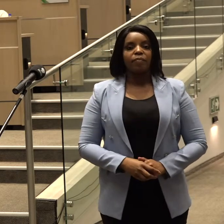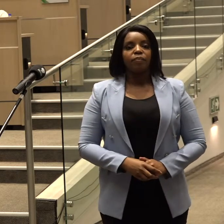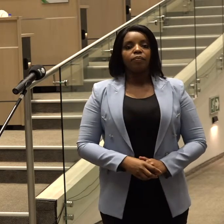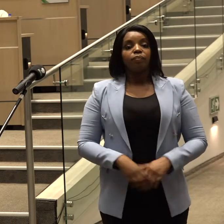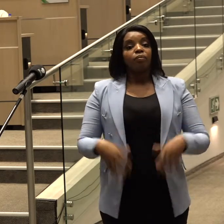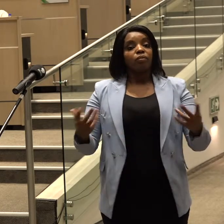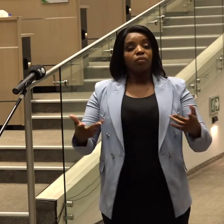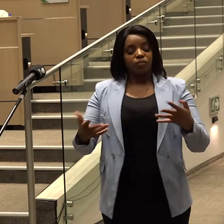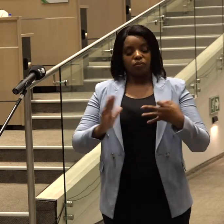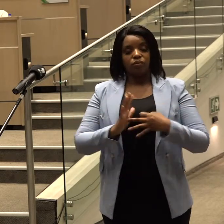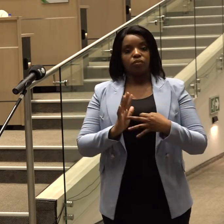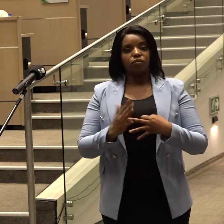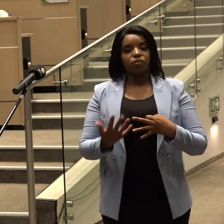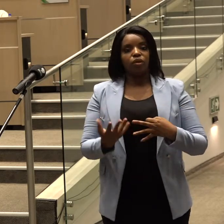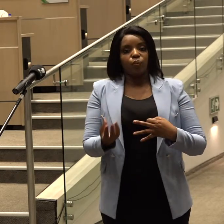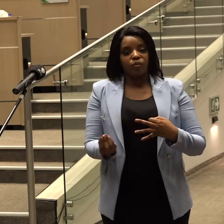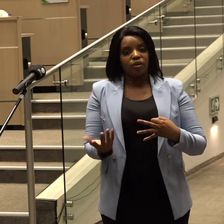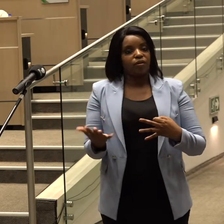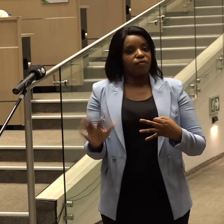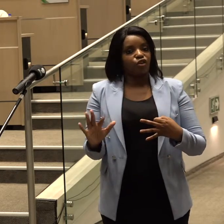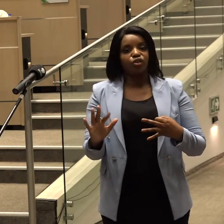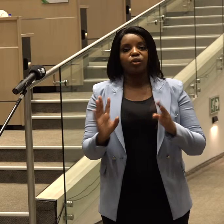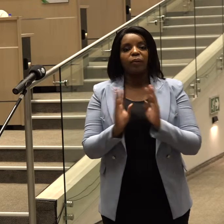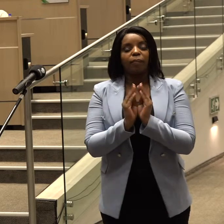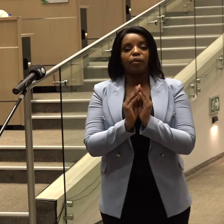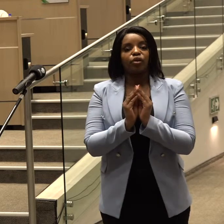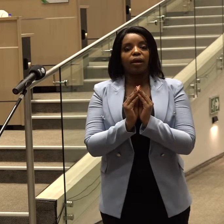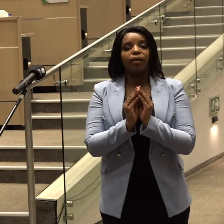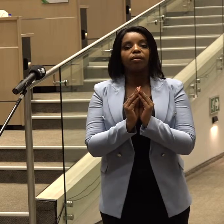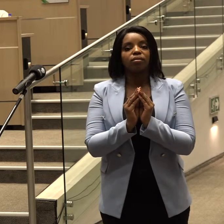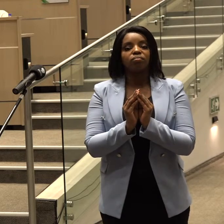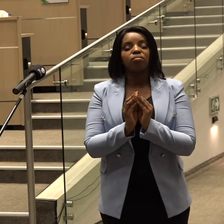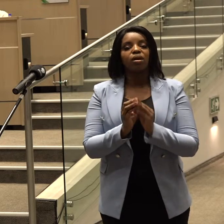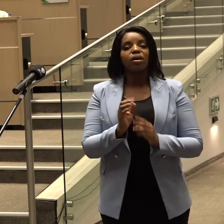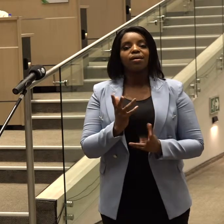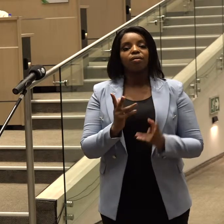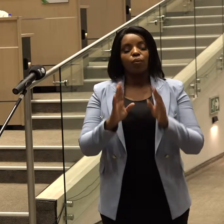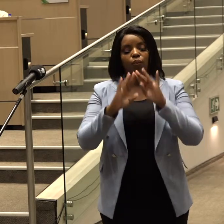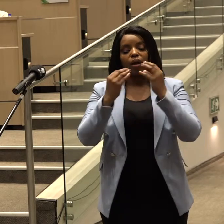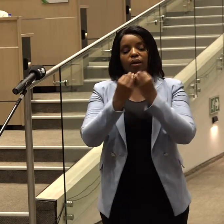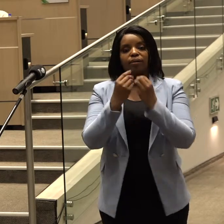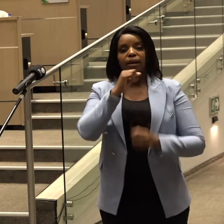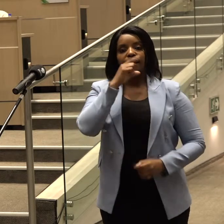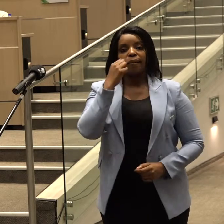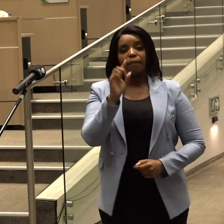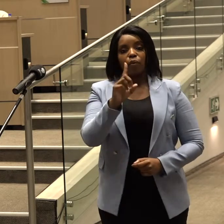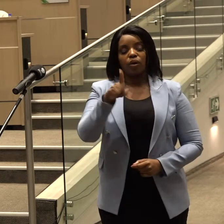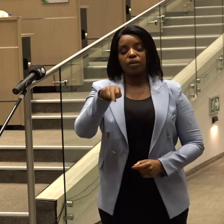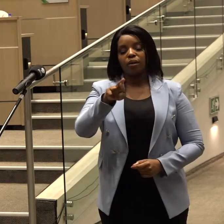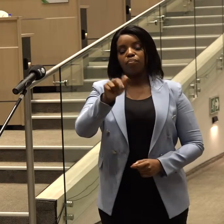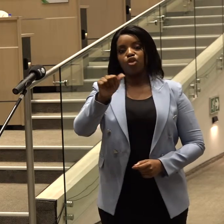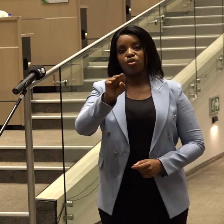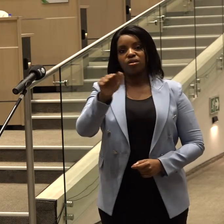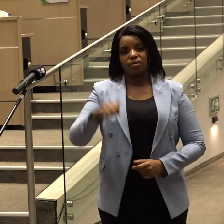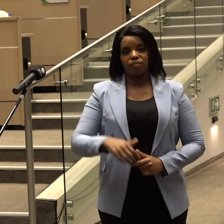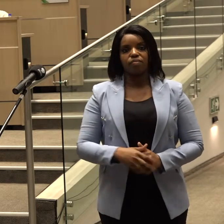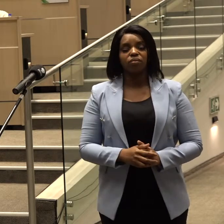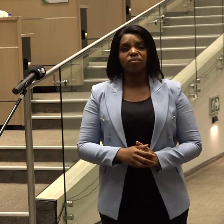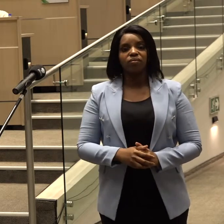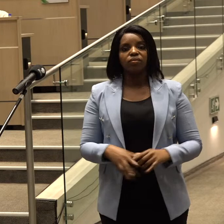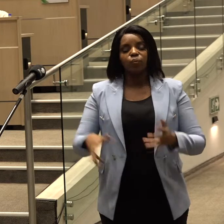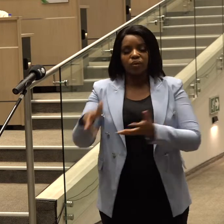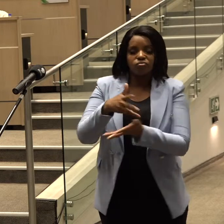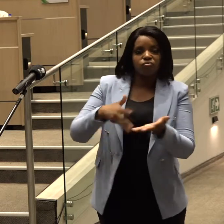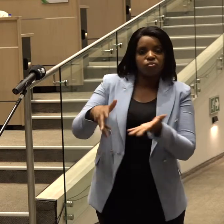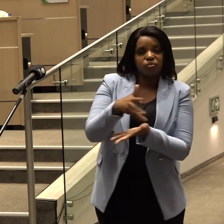meeting in mamelodi from the organization called Plaza you know and we discussed issues relating